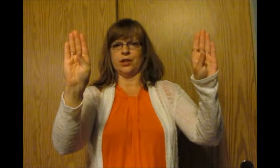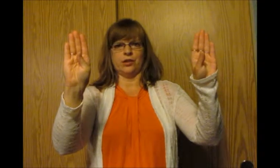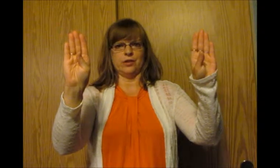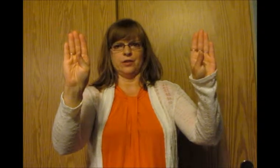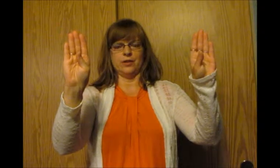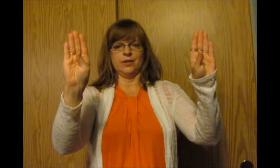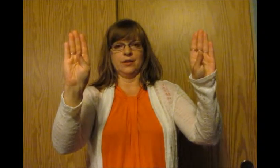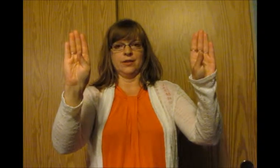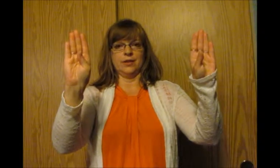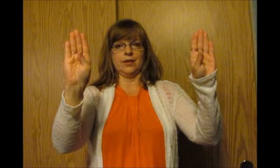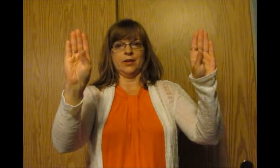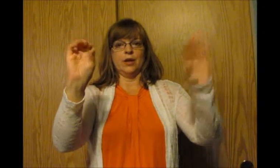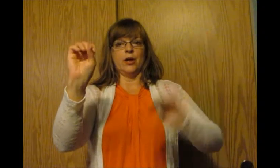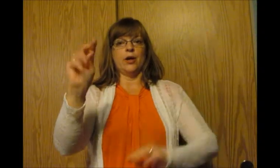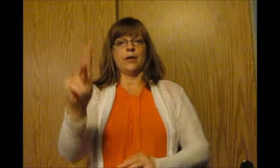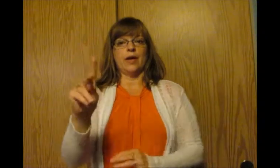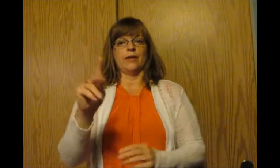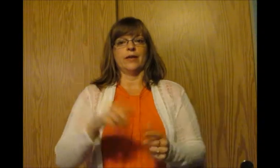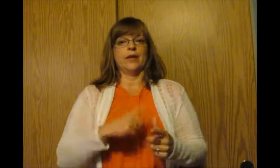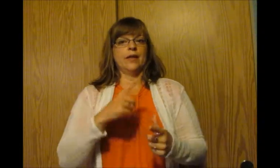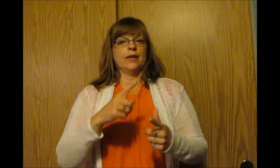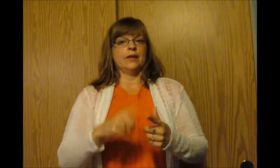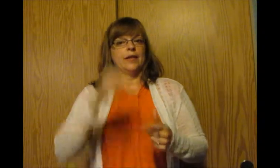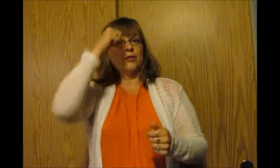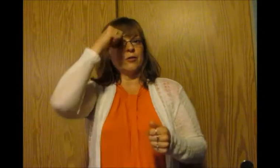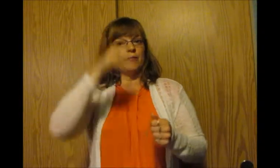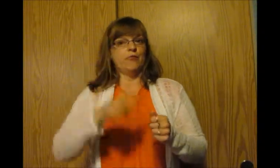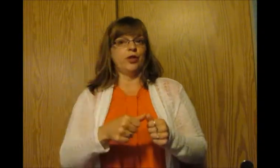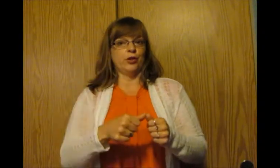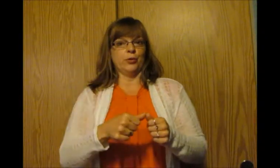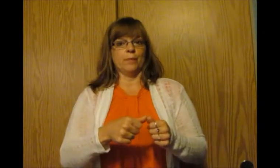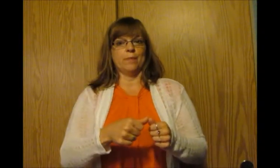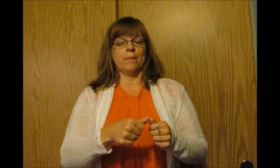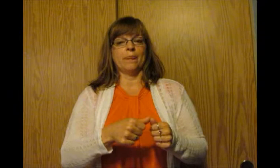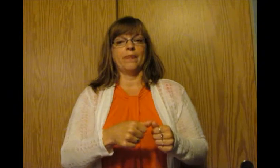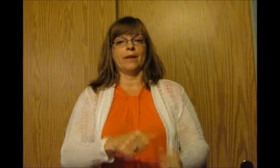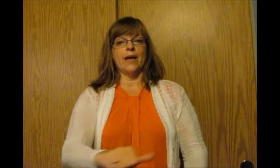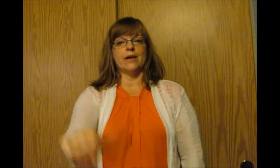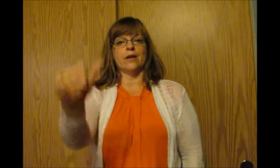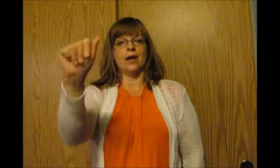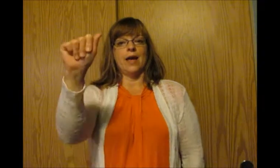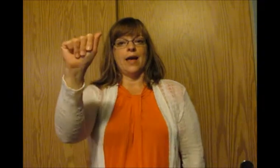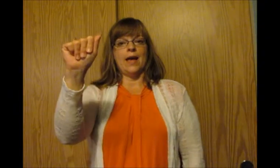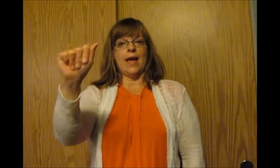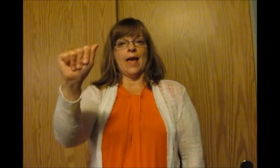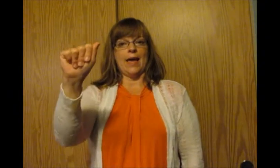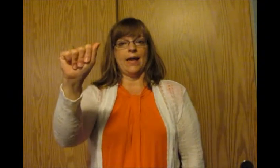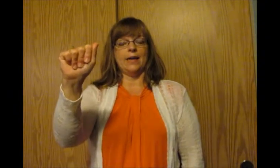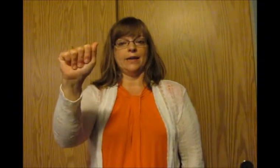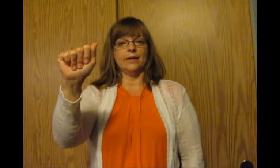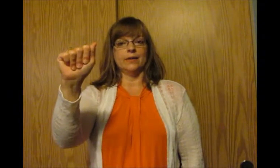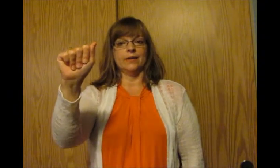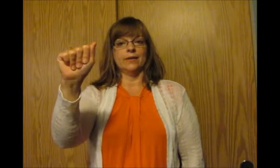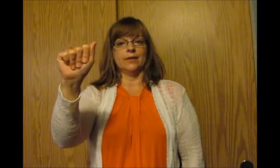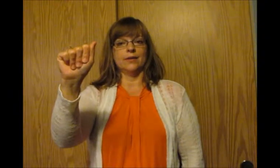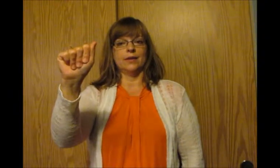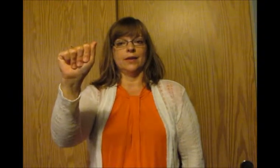hurt. Okay, let's review. The letter A,